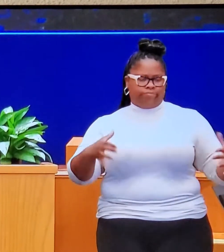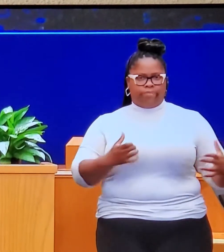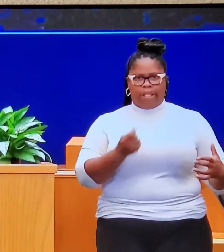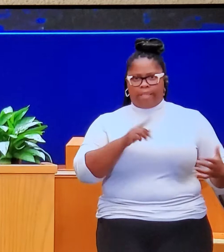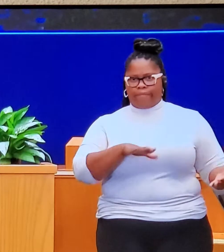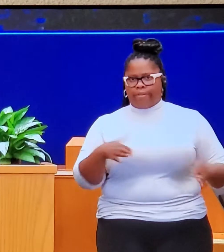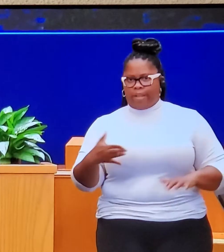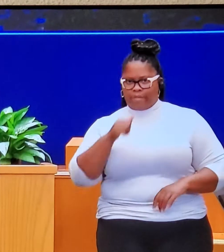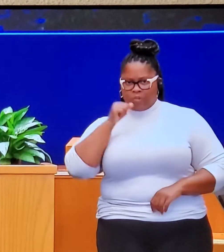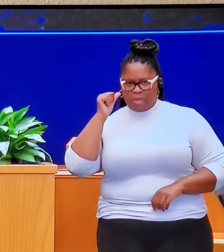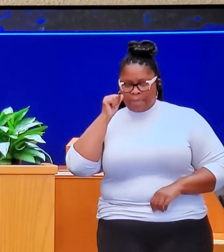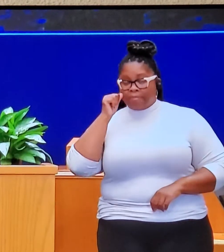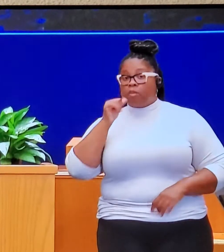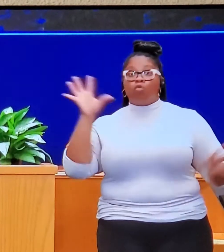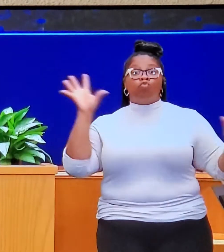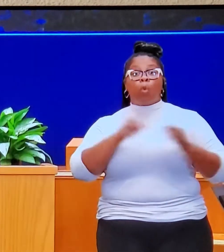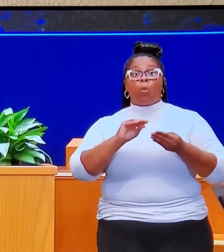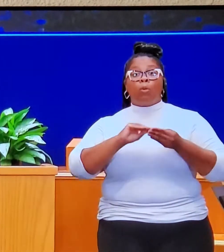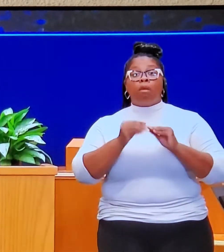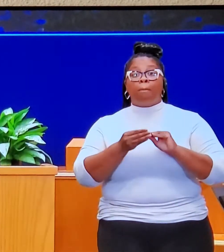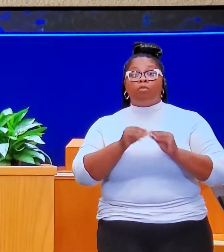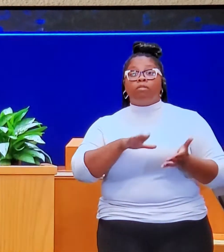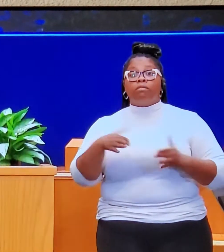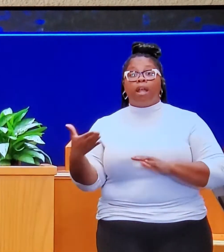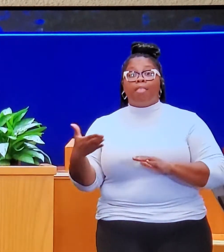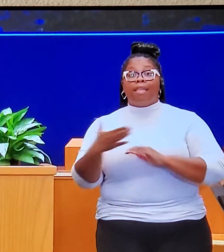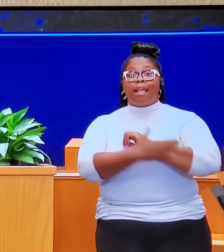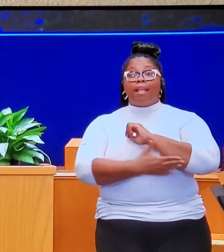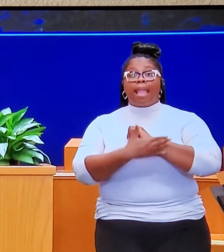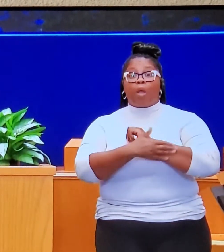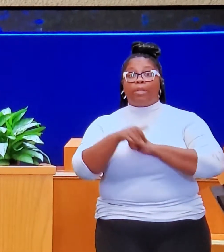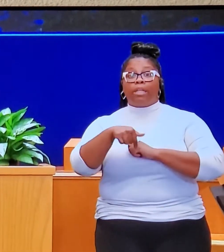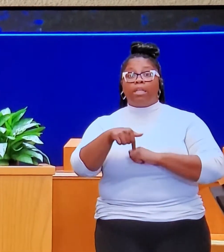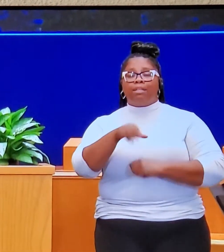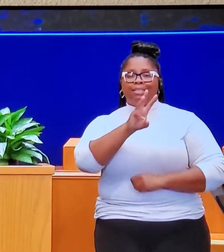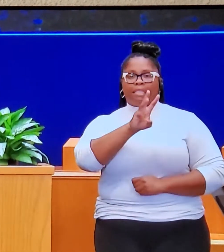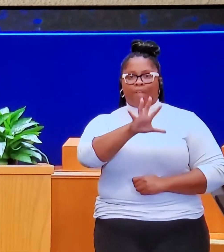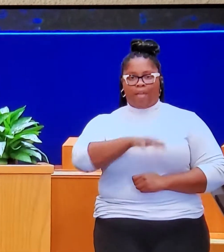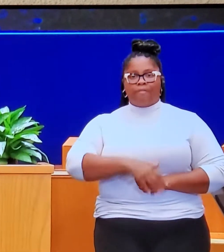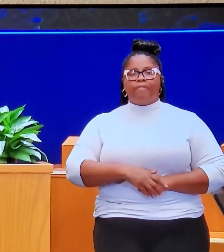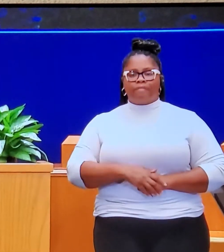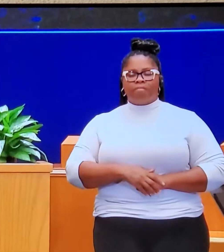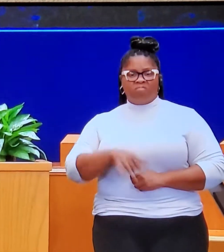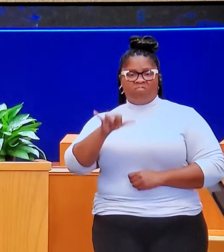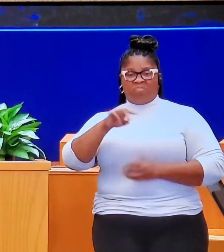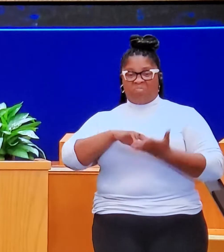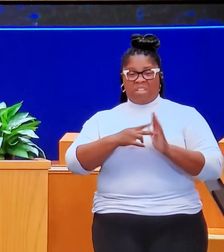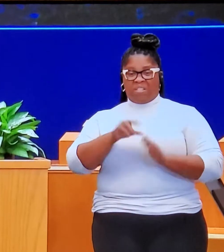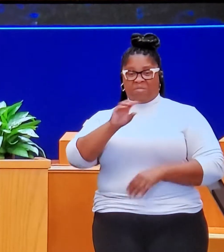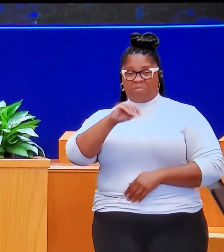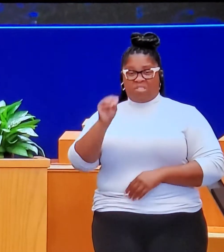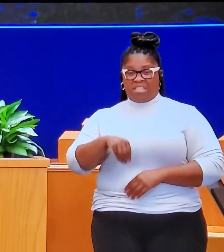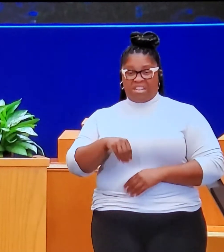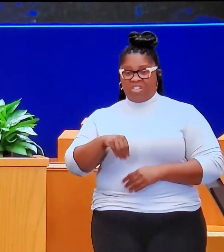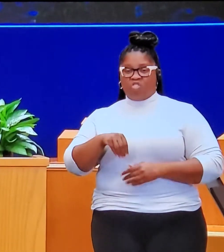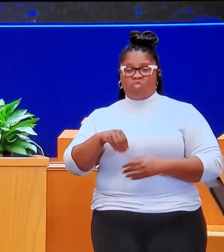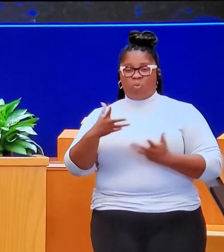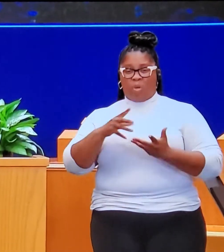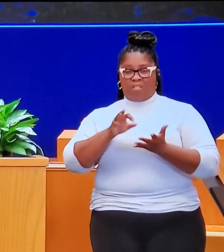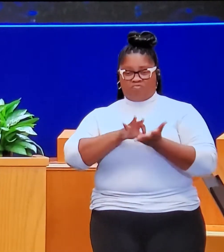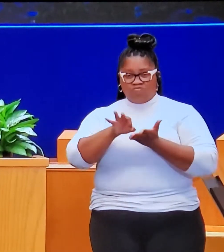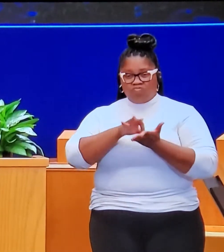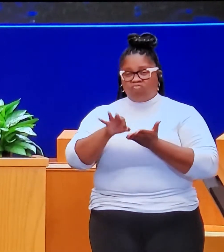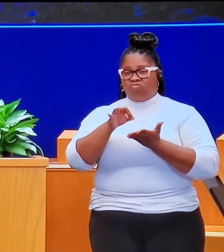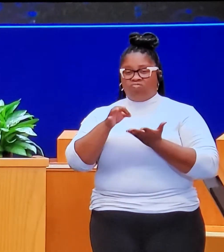the total number of deaths to 65 in LA County, and our mortality rate for COVID-19 remains at